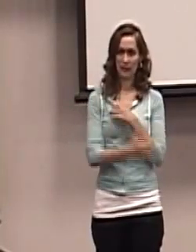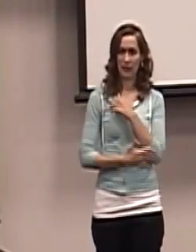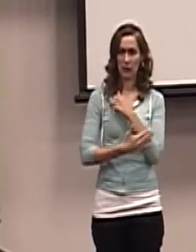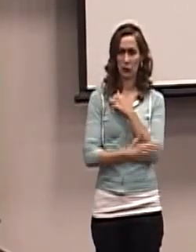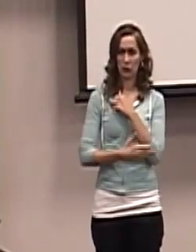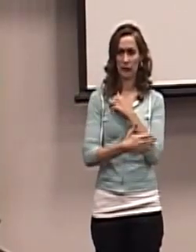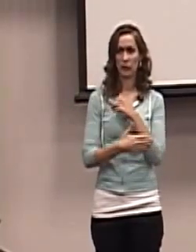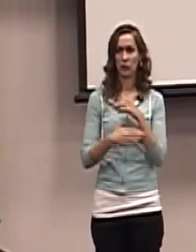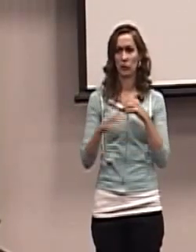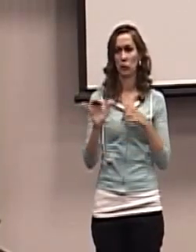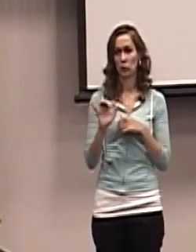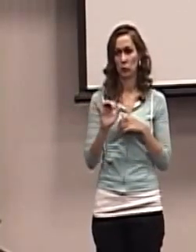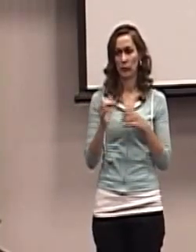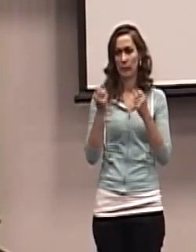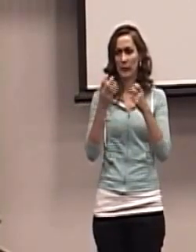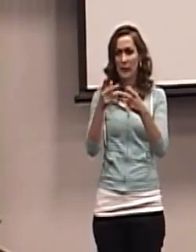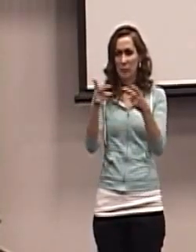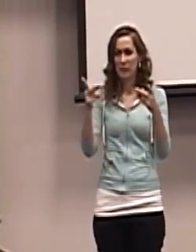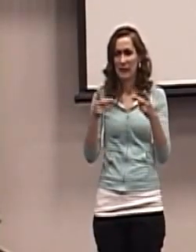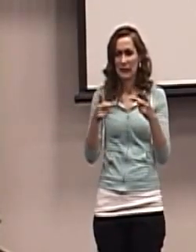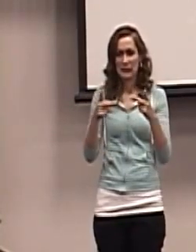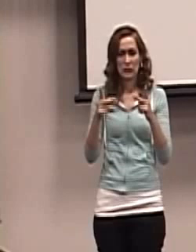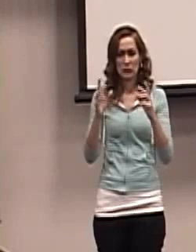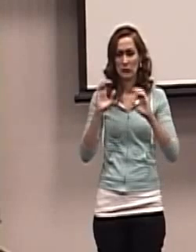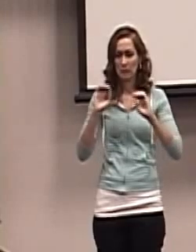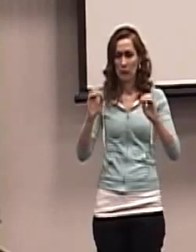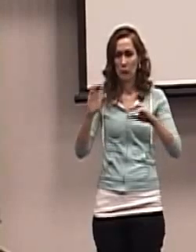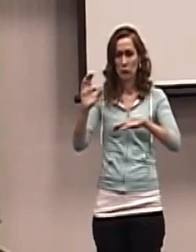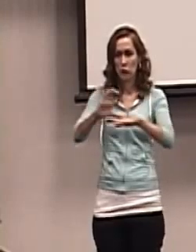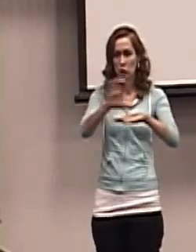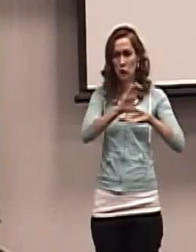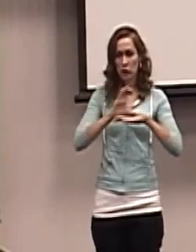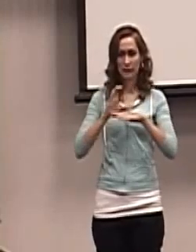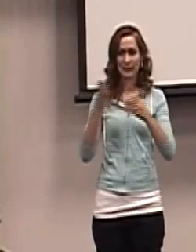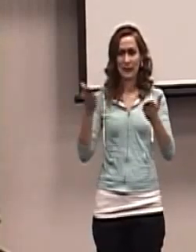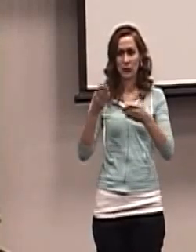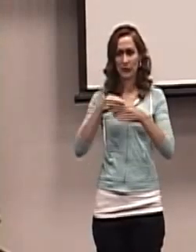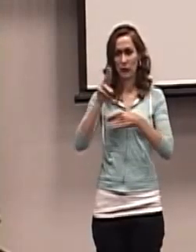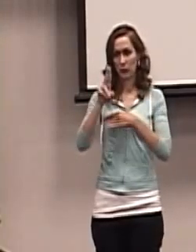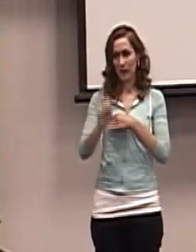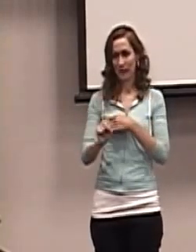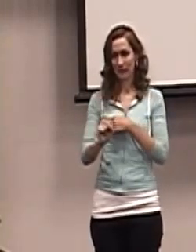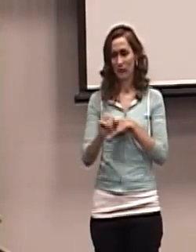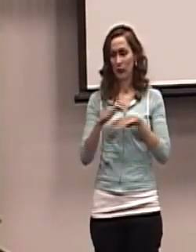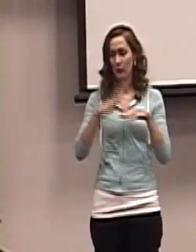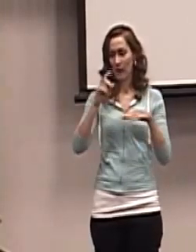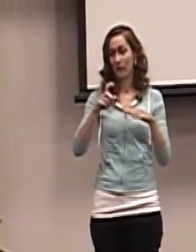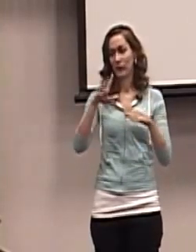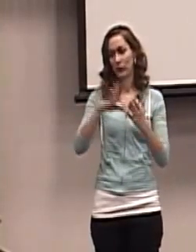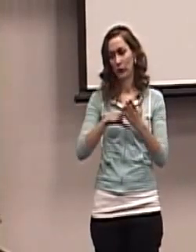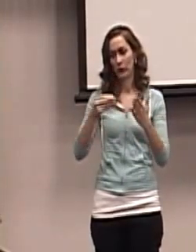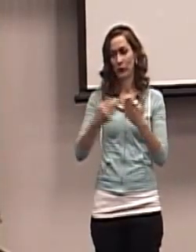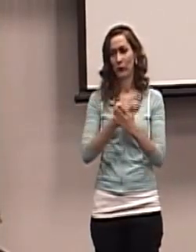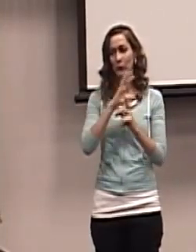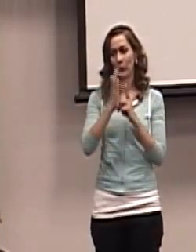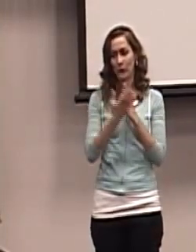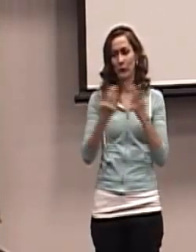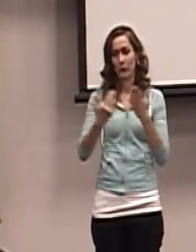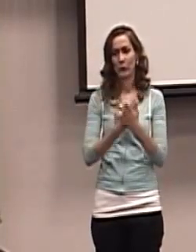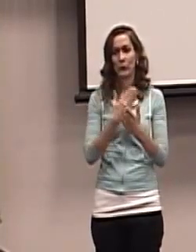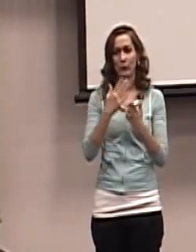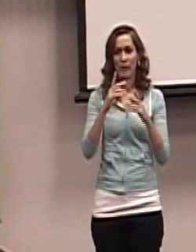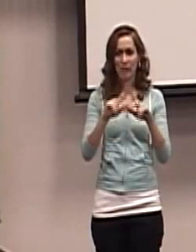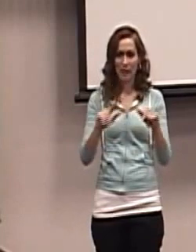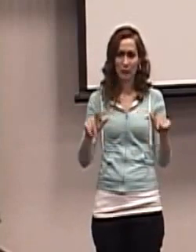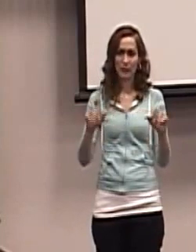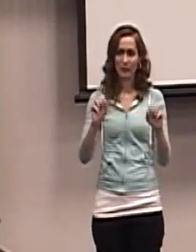niches for you to fill in those places, so you don't have to learn a new language, a new culture. Basically,